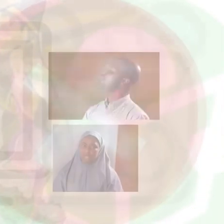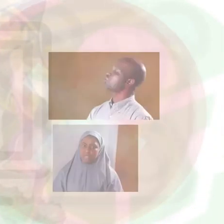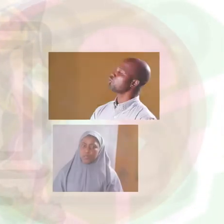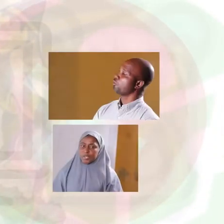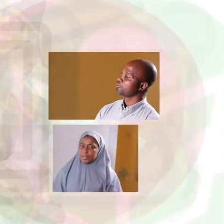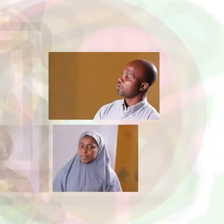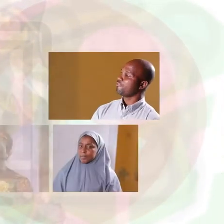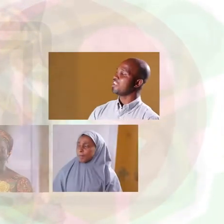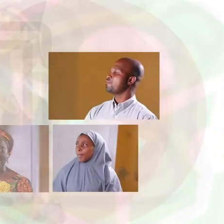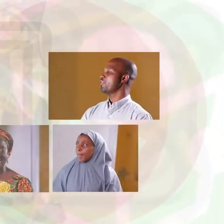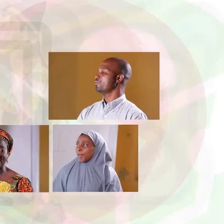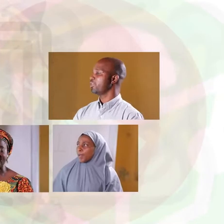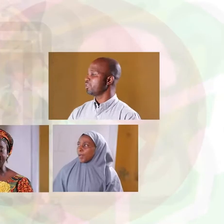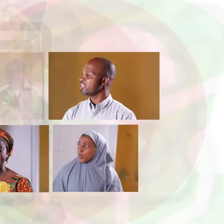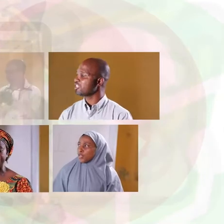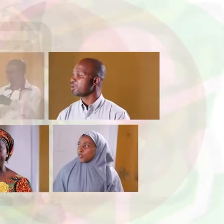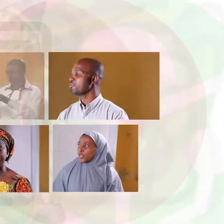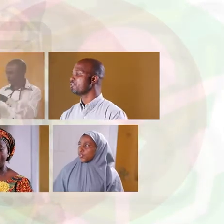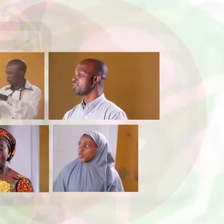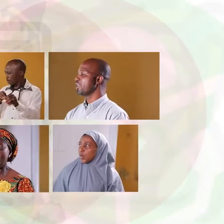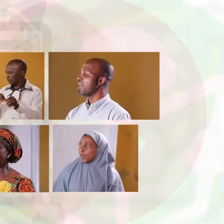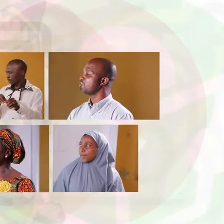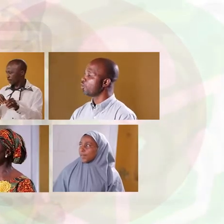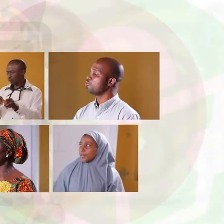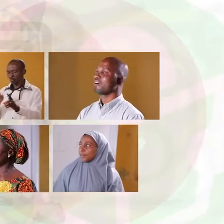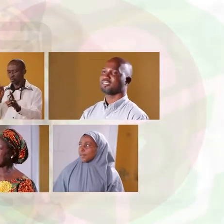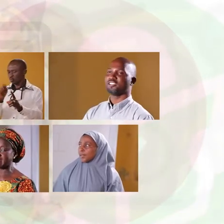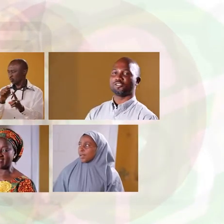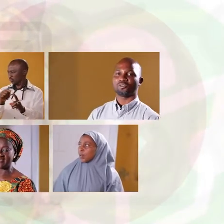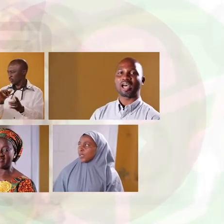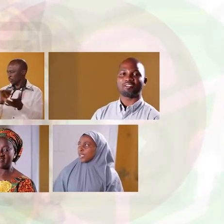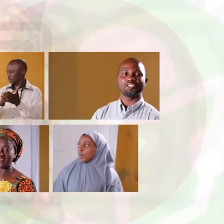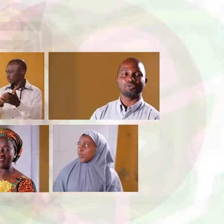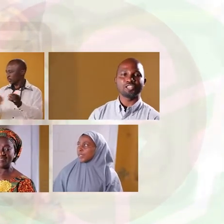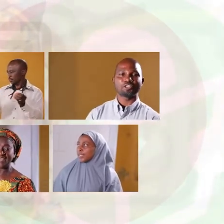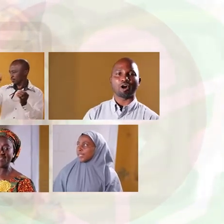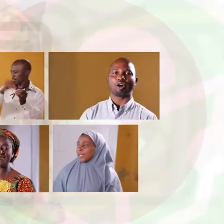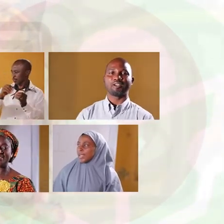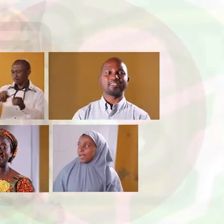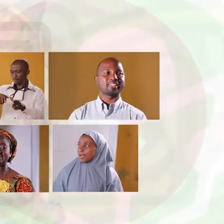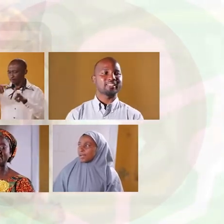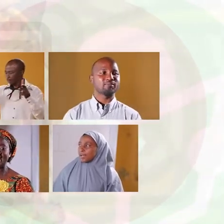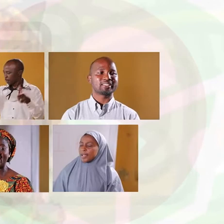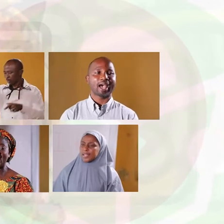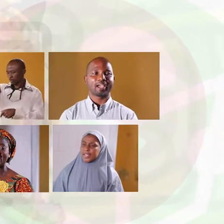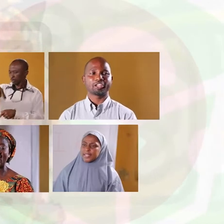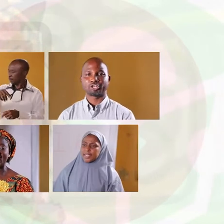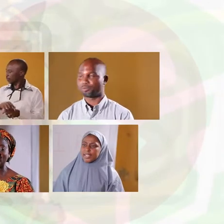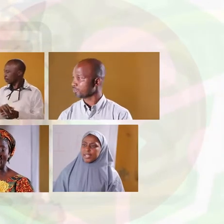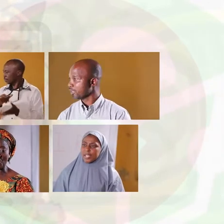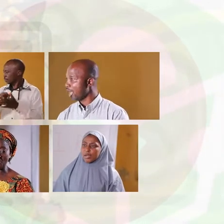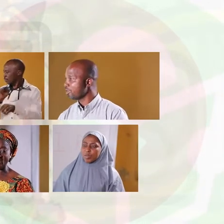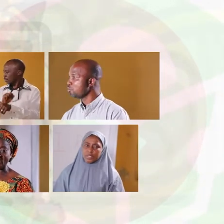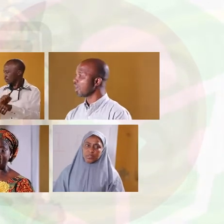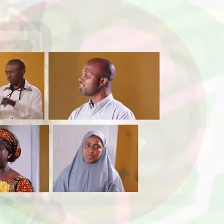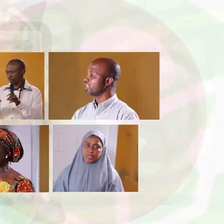move to the next point, we should ensure that whatever we see is clear. That means work is